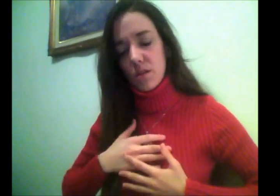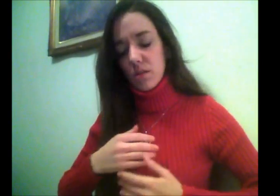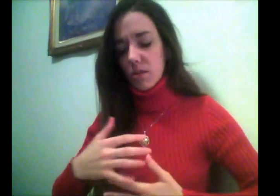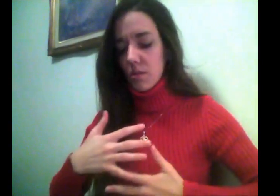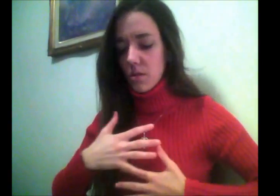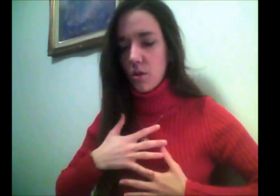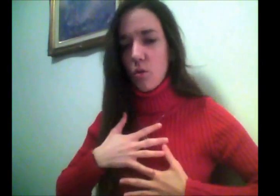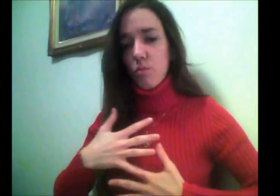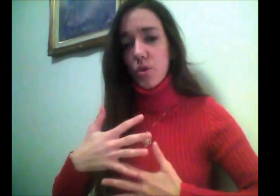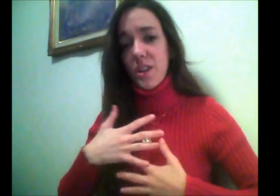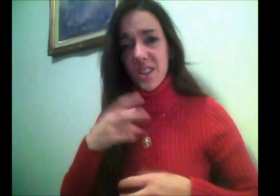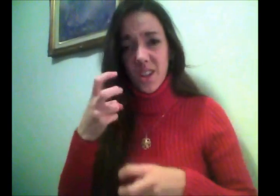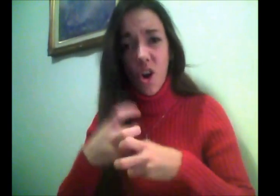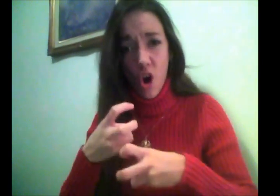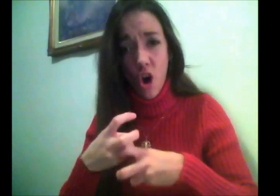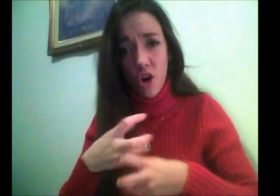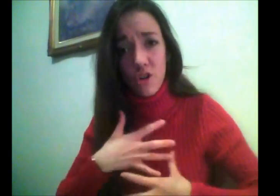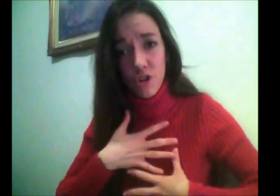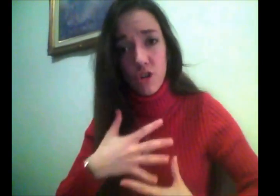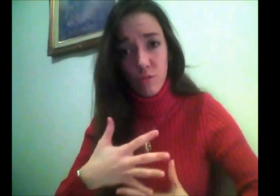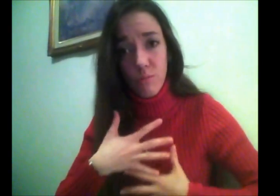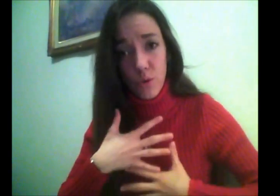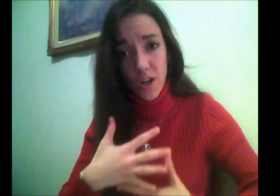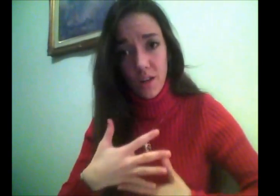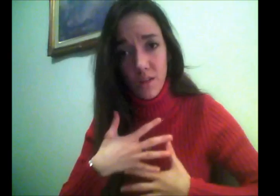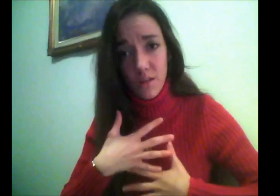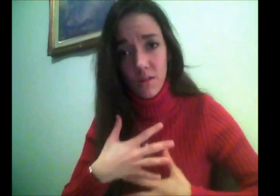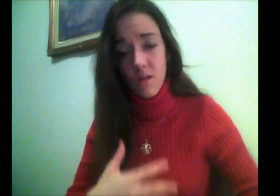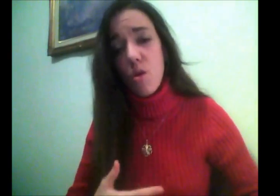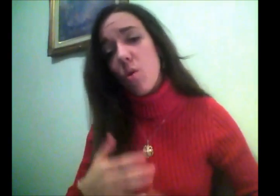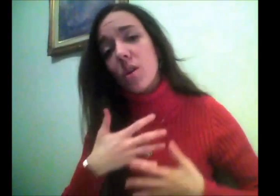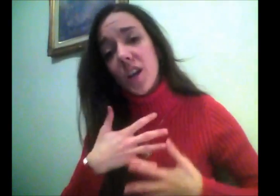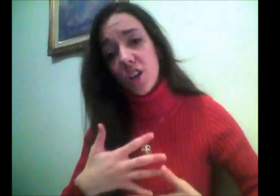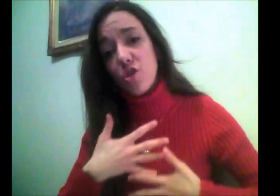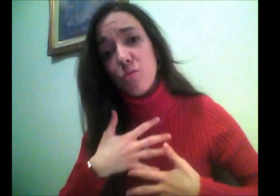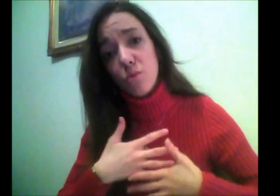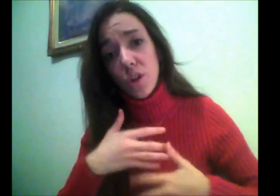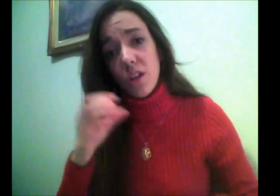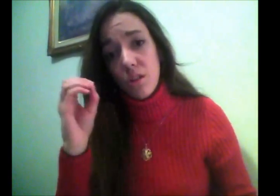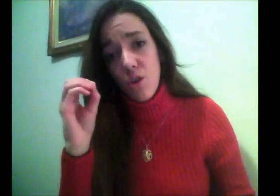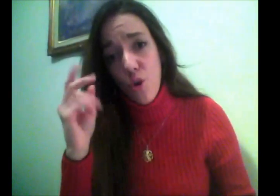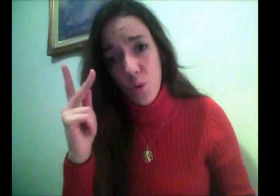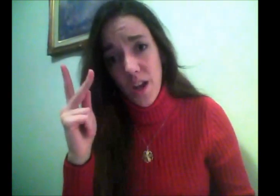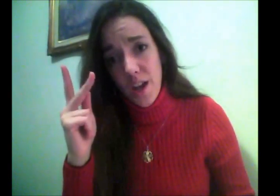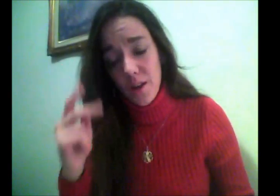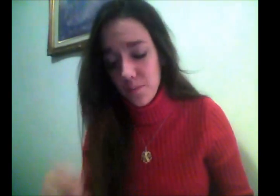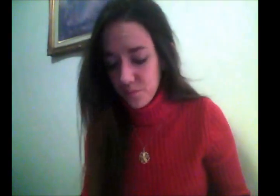contracting. So breathe. Is it hard to breathe? Or can you breathe okay?